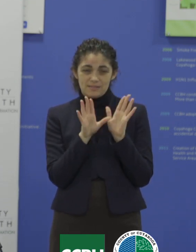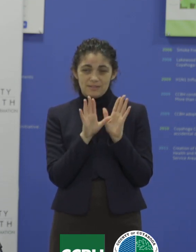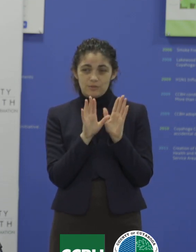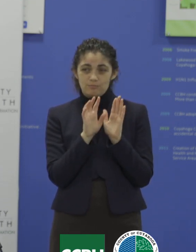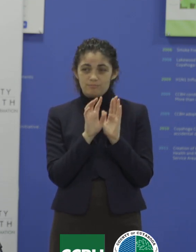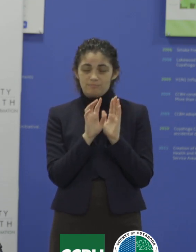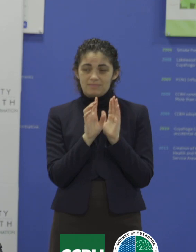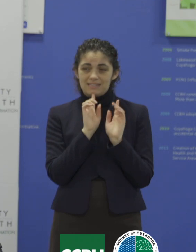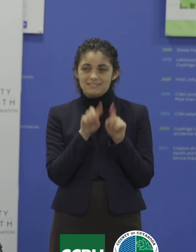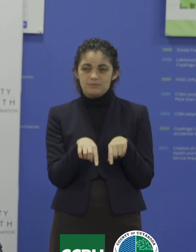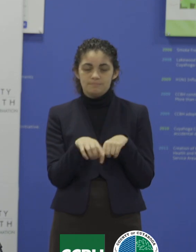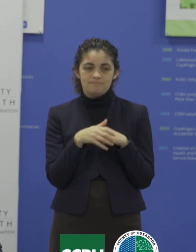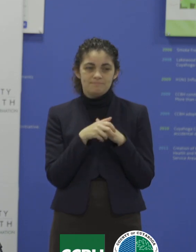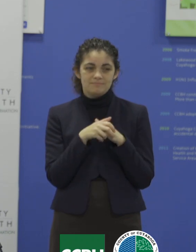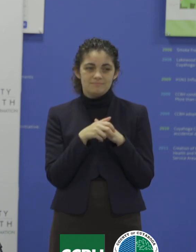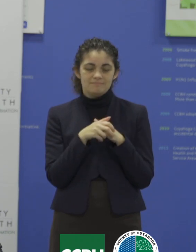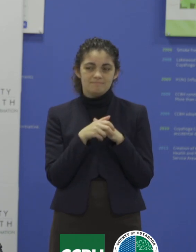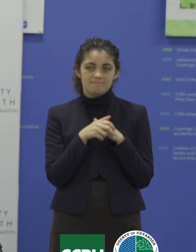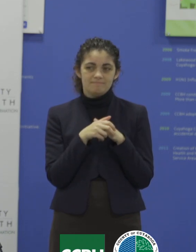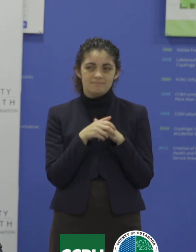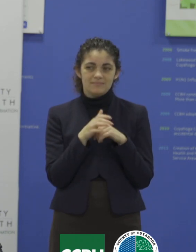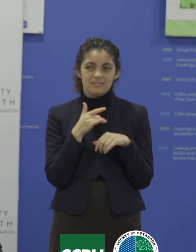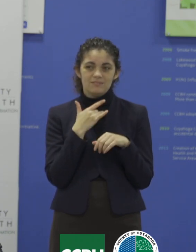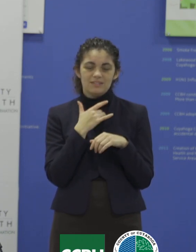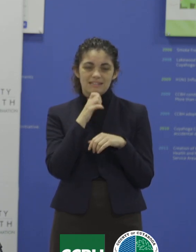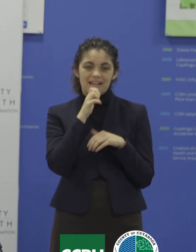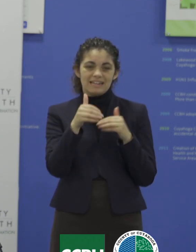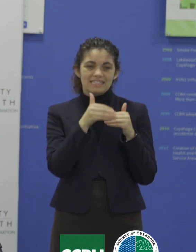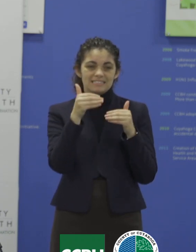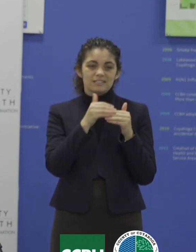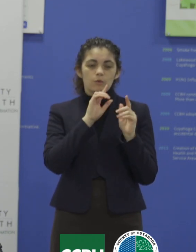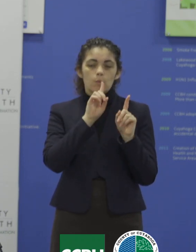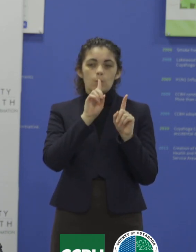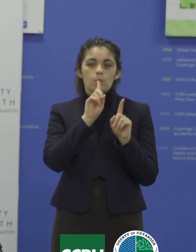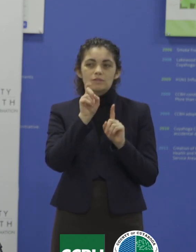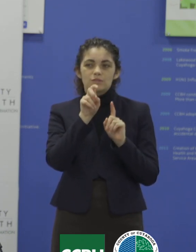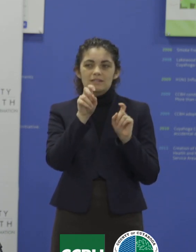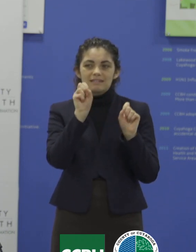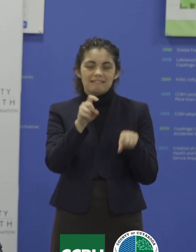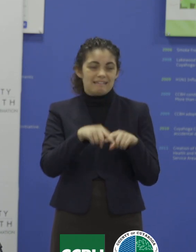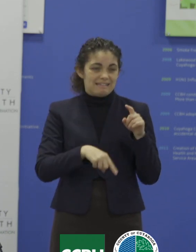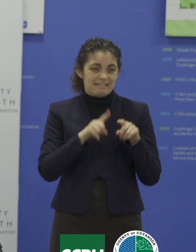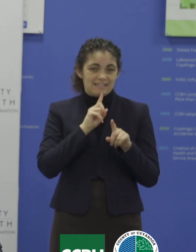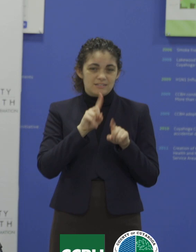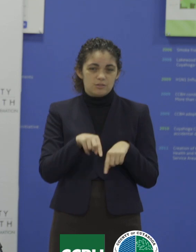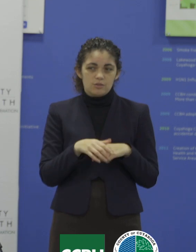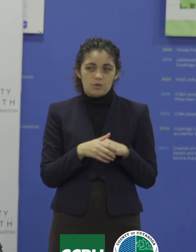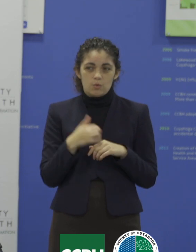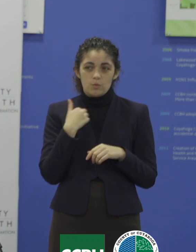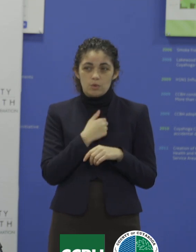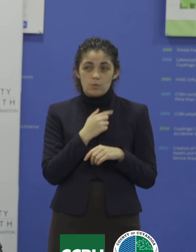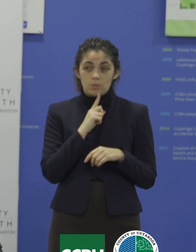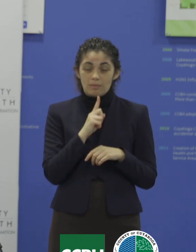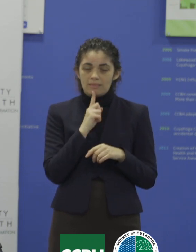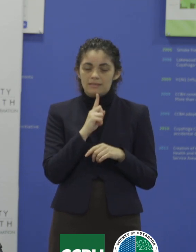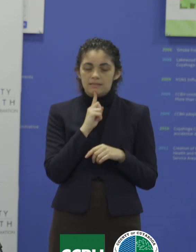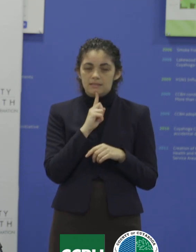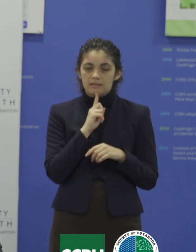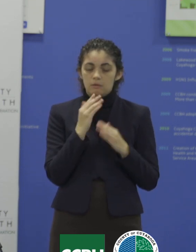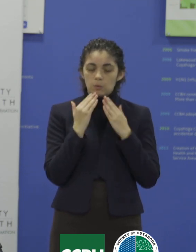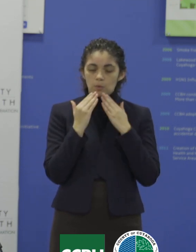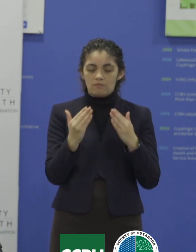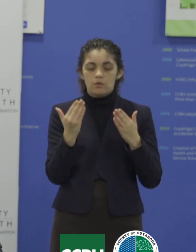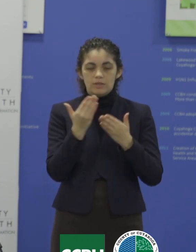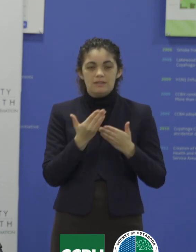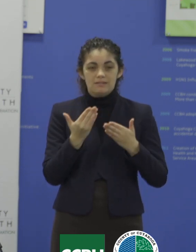to that, but I think it's not an easy question to answer. We are very fortunate in this community